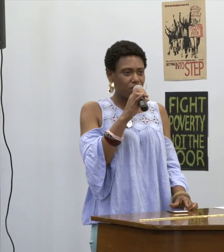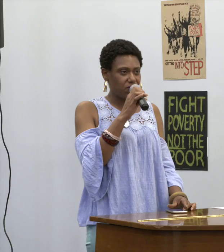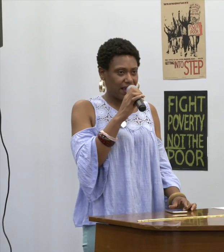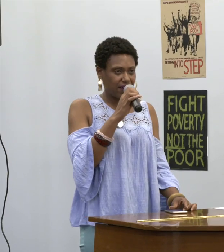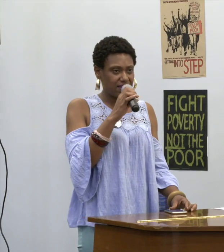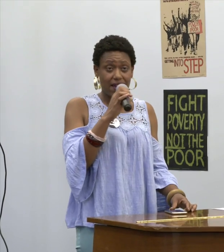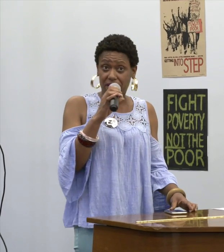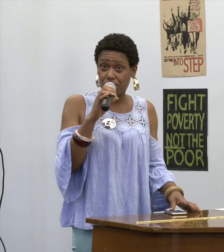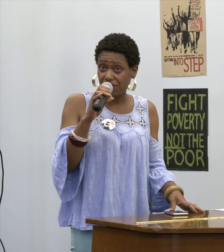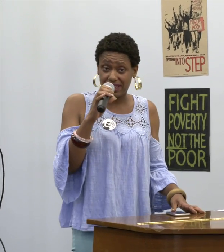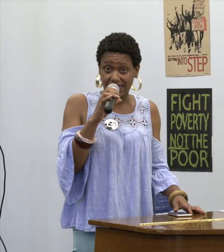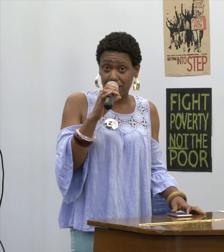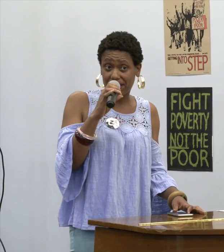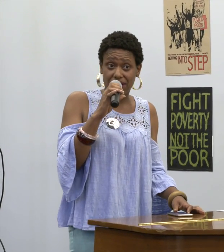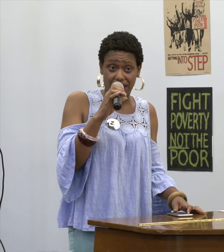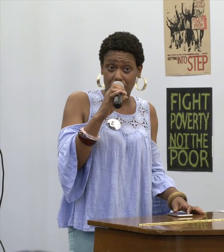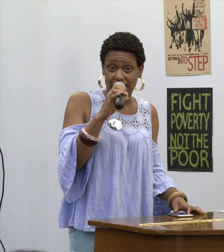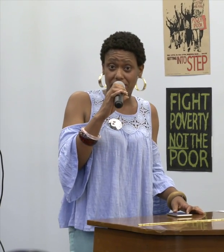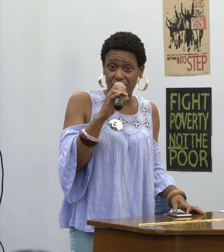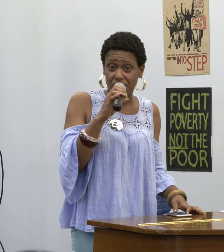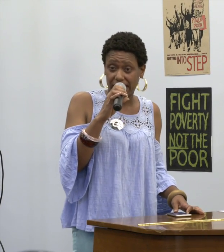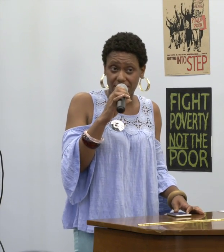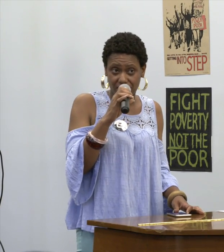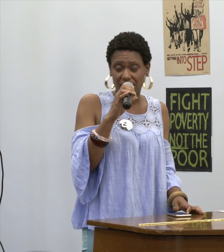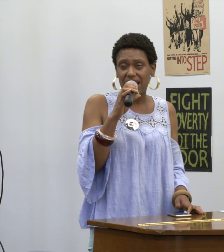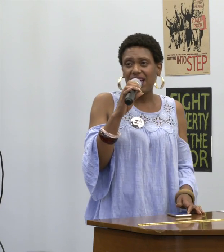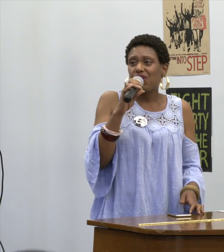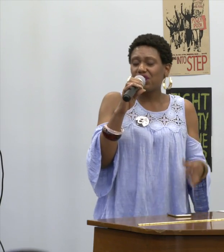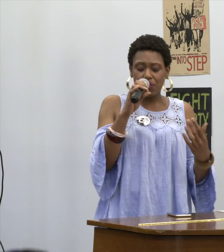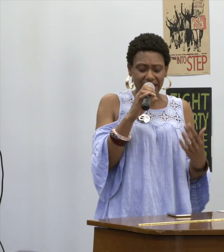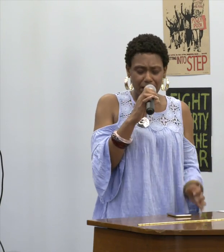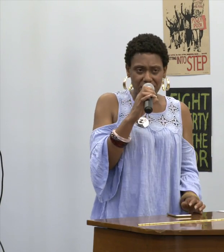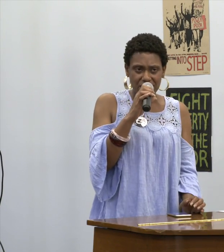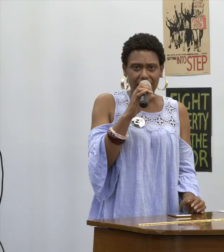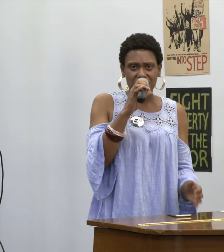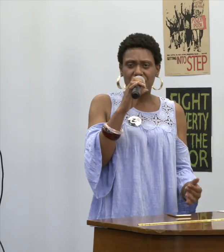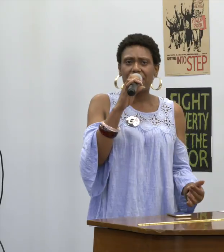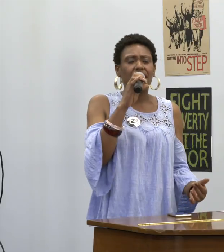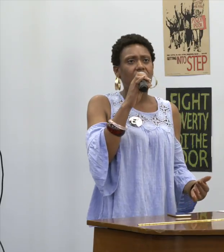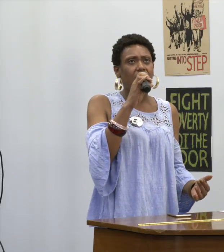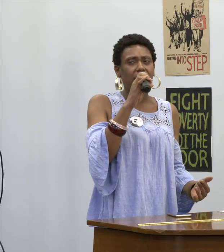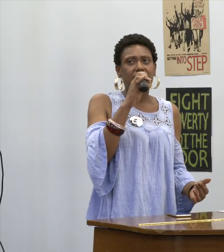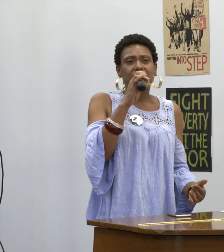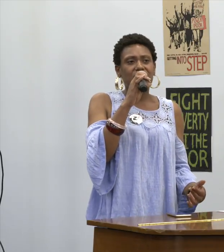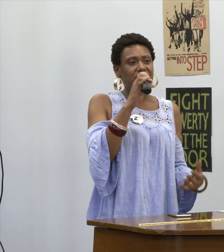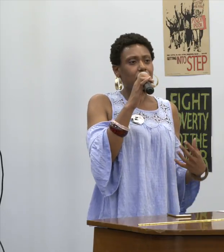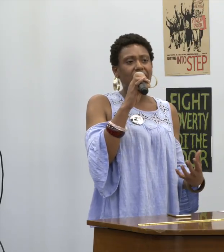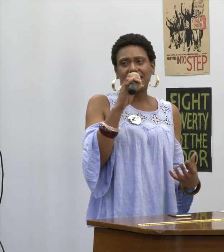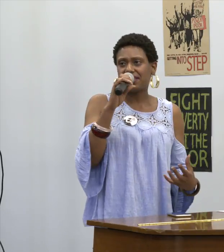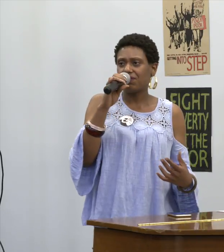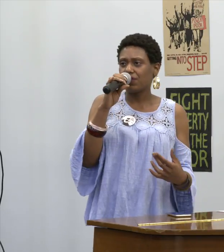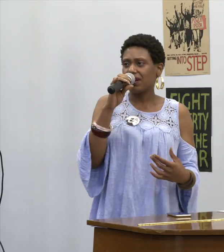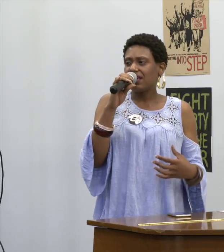when you go through things, and I've been through some things, I may look young, but I've been through a lot too. When you wake up, sometimes it's very hard to